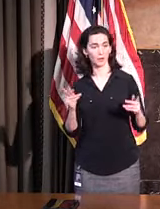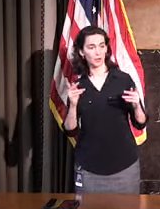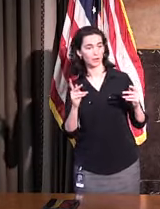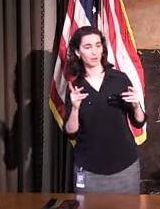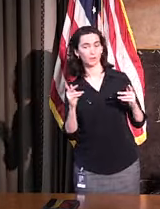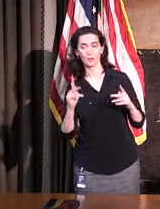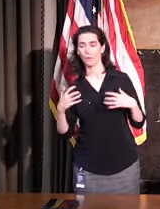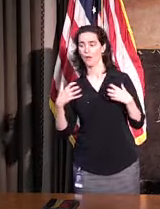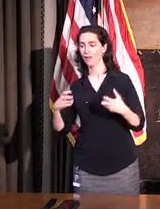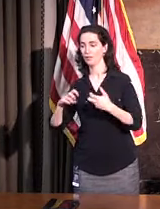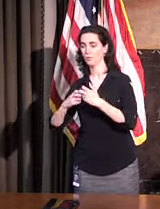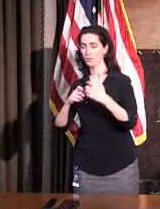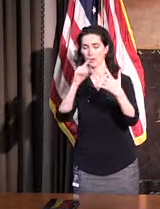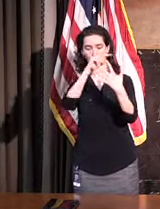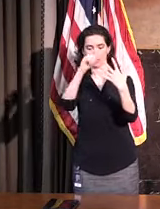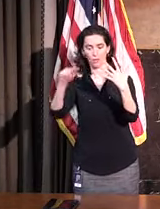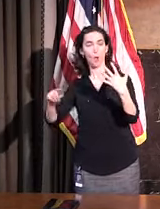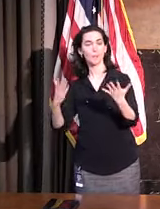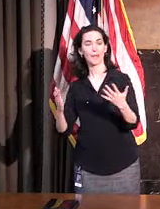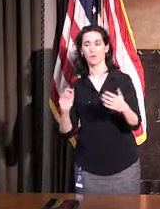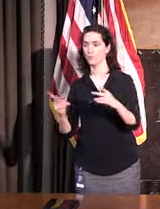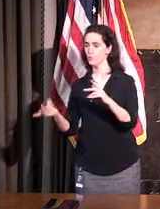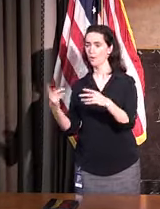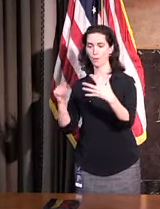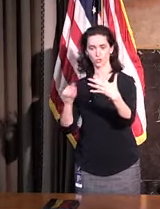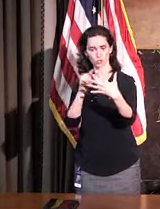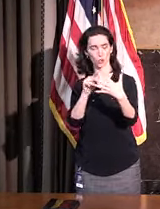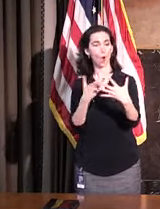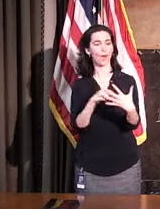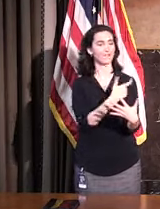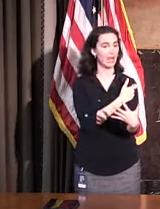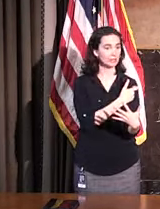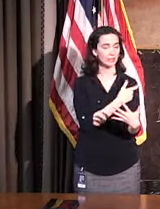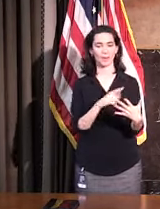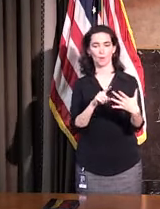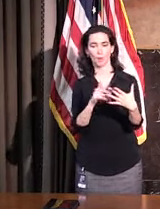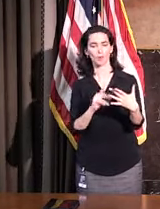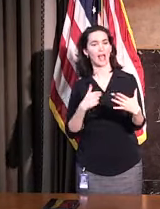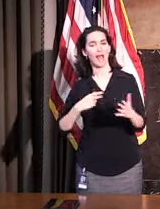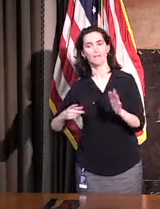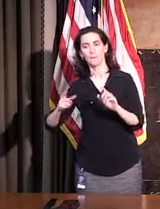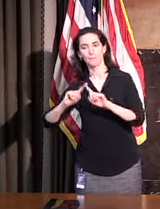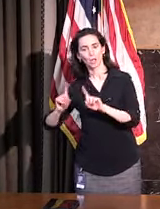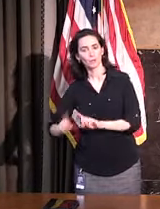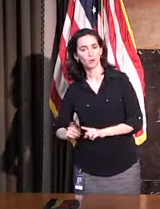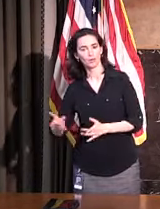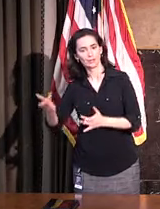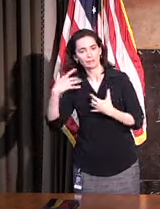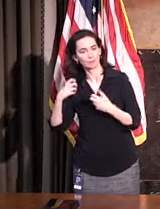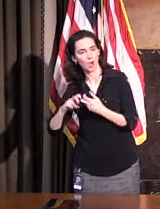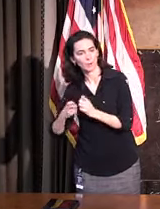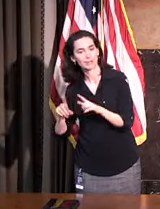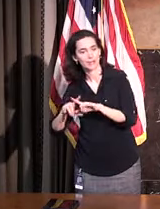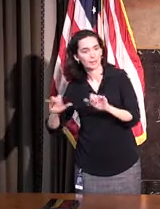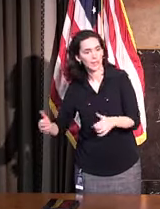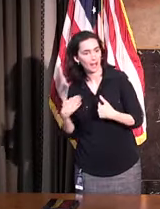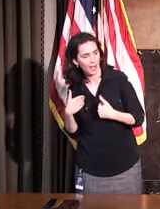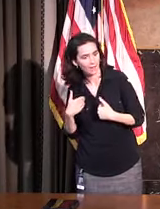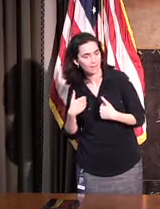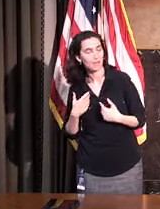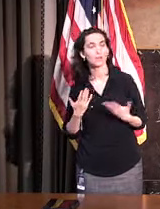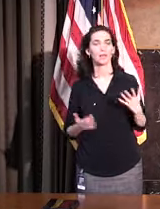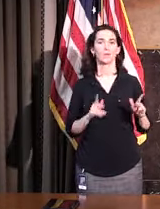are in multiple groups and may have already availed themselves. They could be in this group that we announced today. Let's